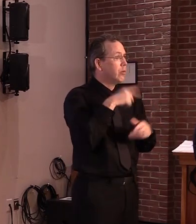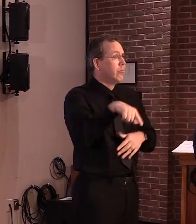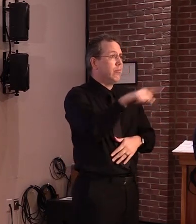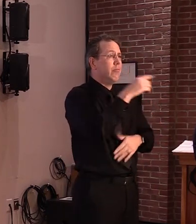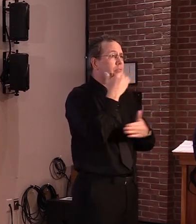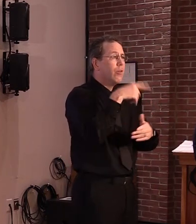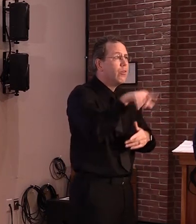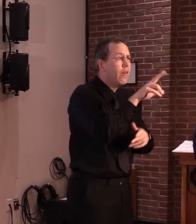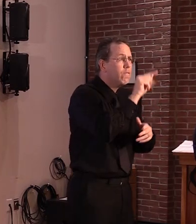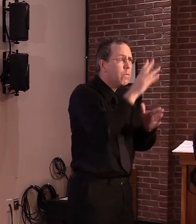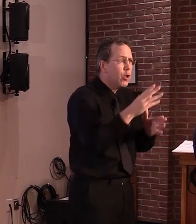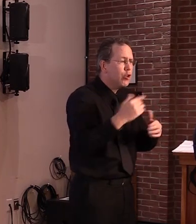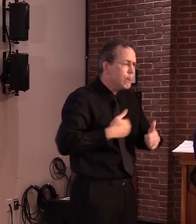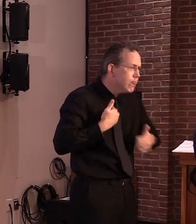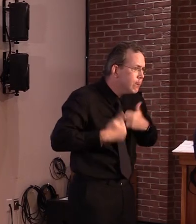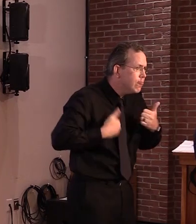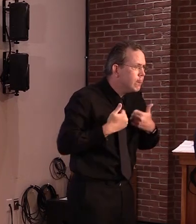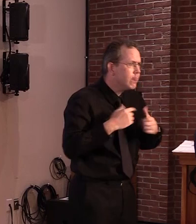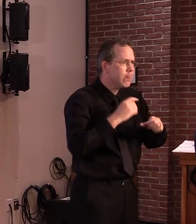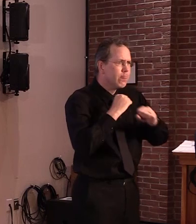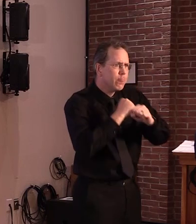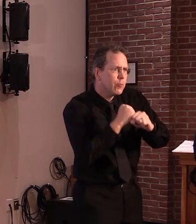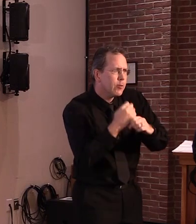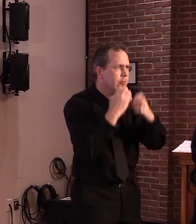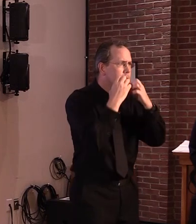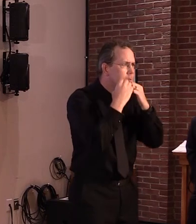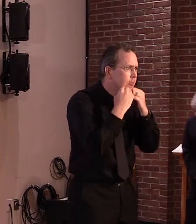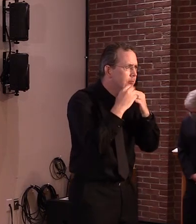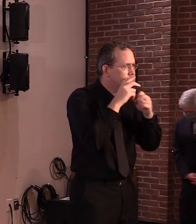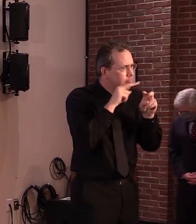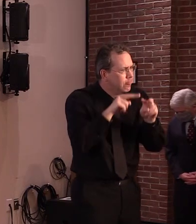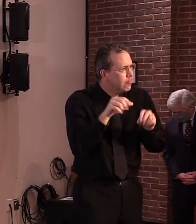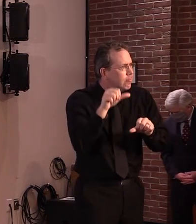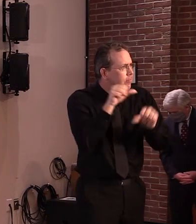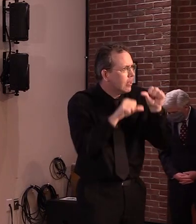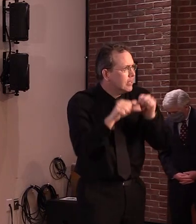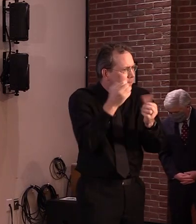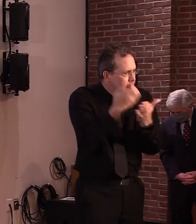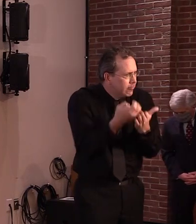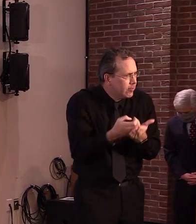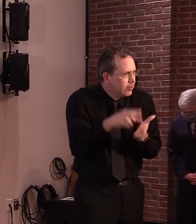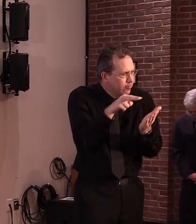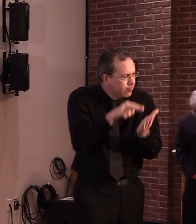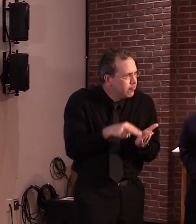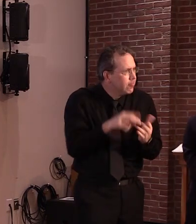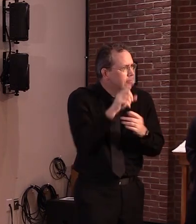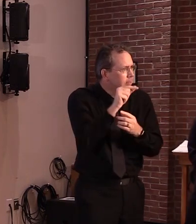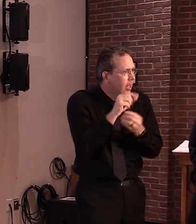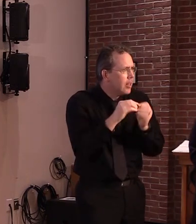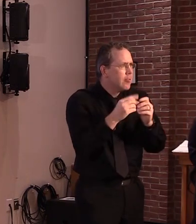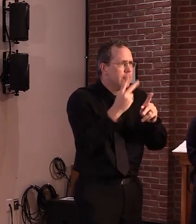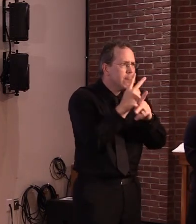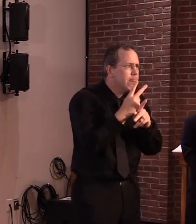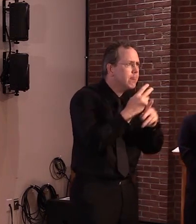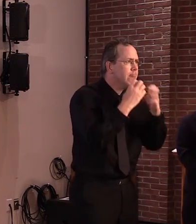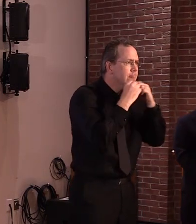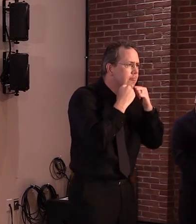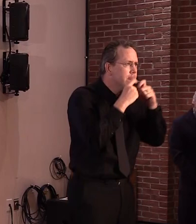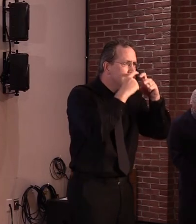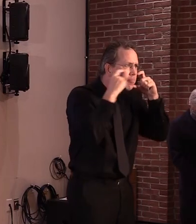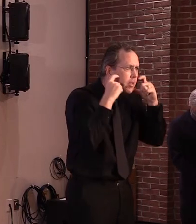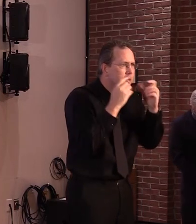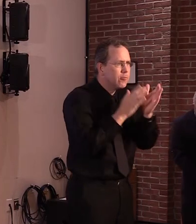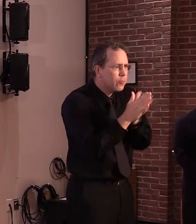is directly attributable to their sacrifices and adherence to public health guidance and science as